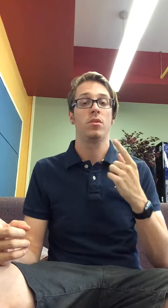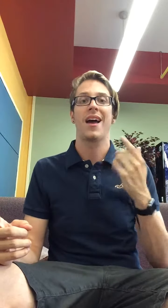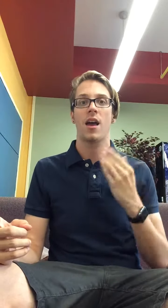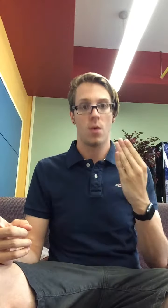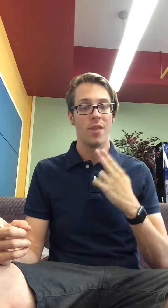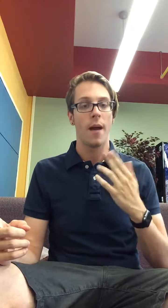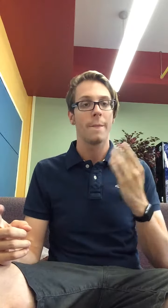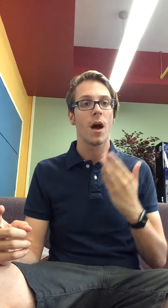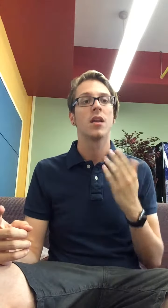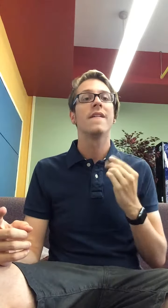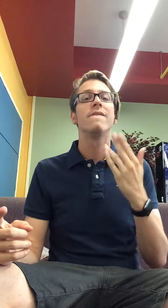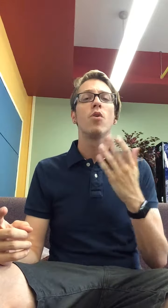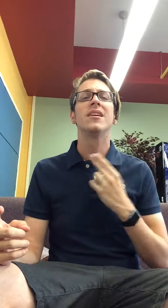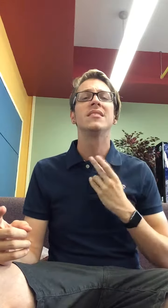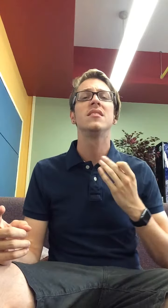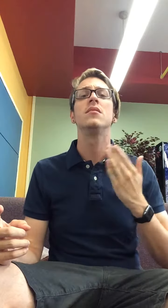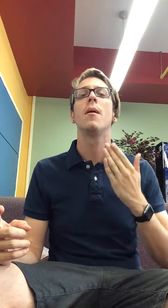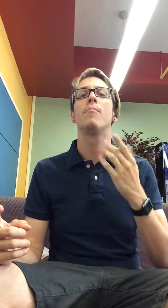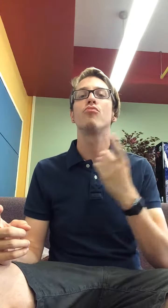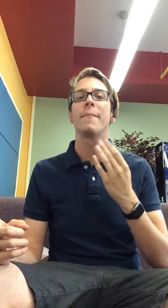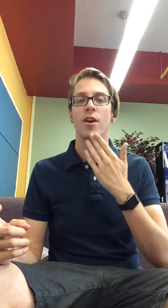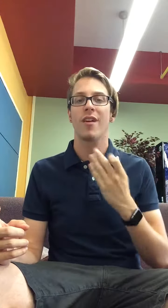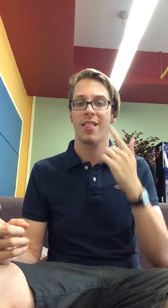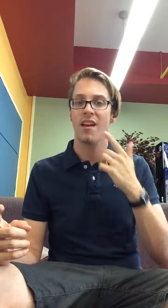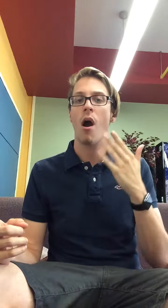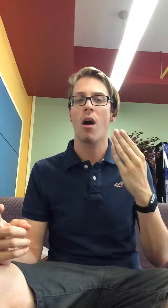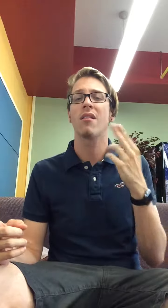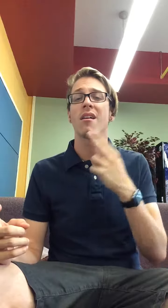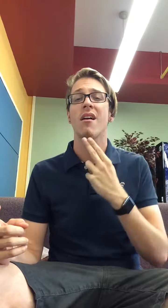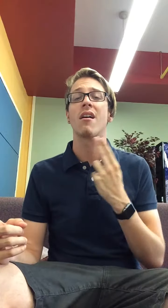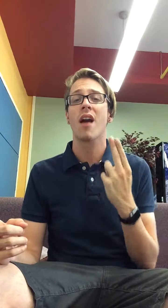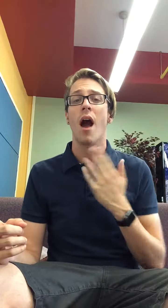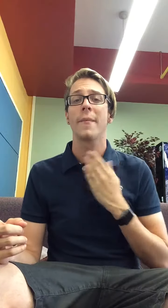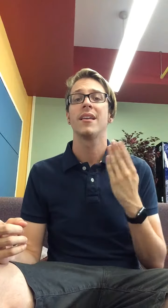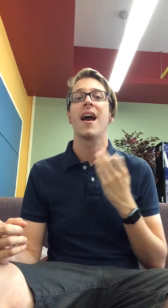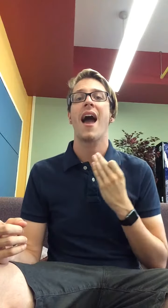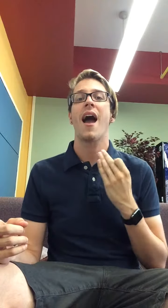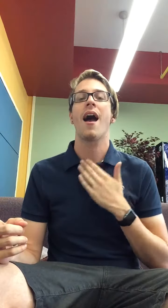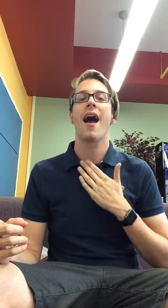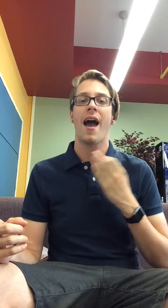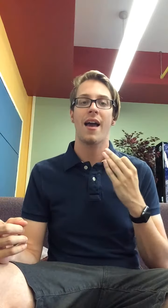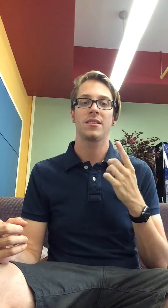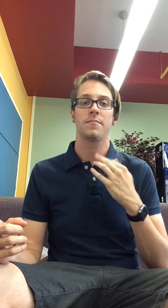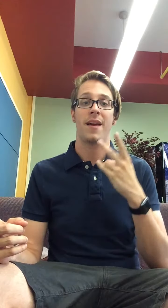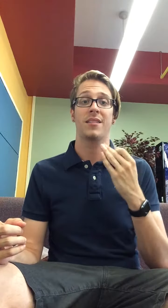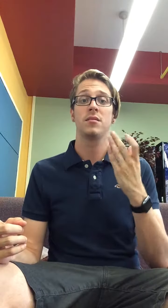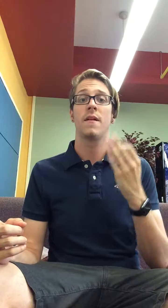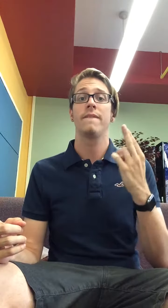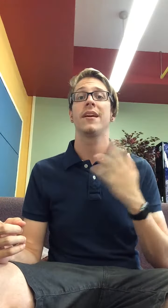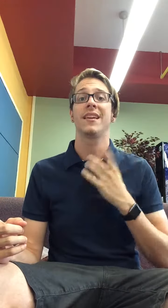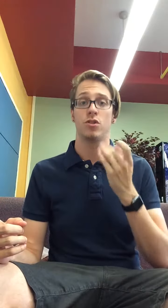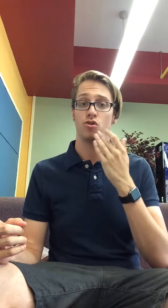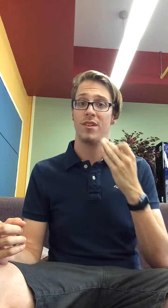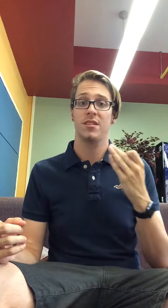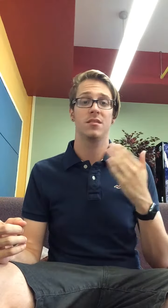focuses primarily on just some common aspects of interest that hopefully you've seen before, the idea of principal,